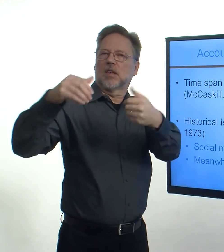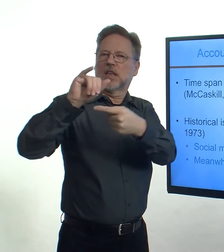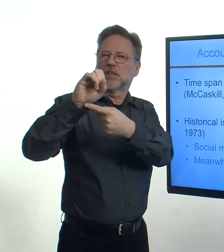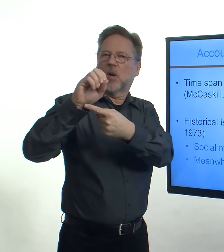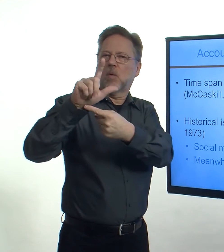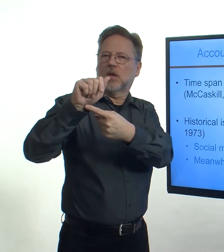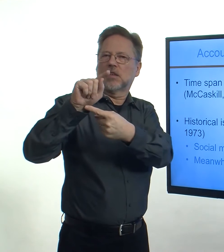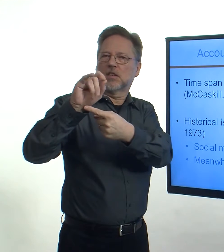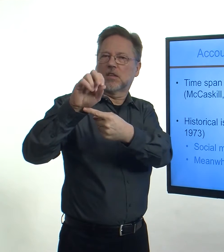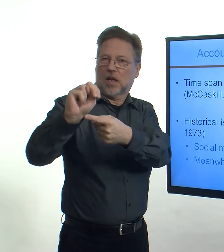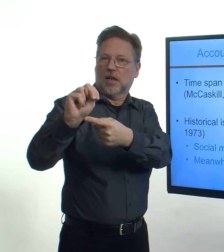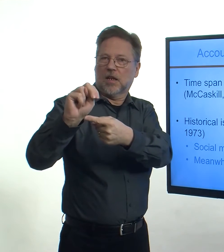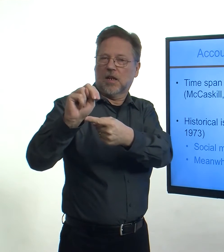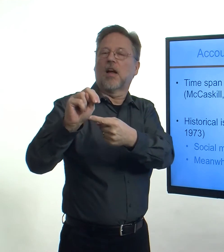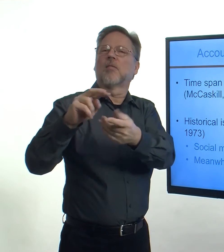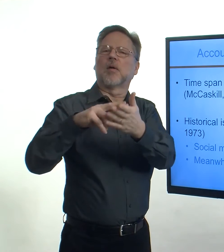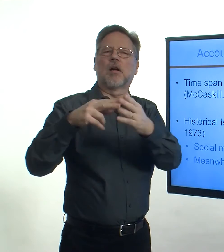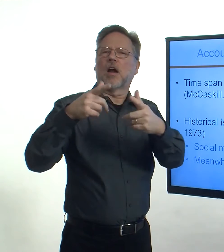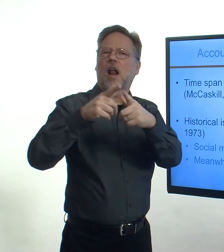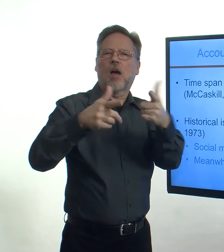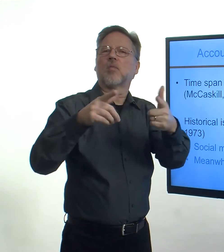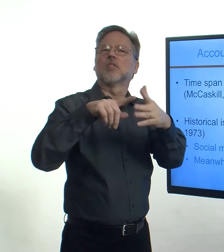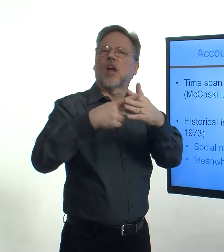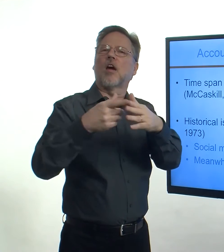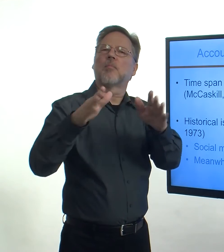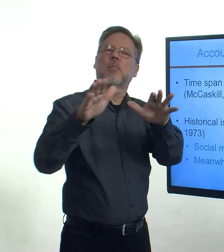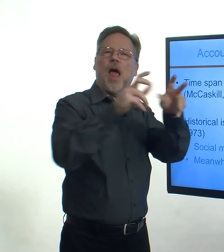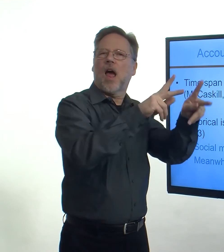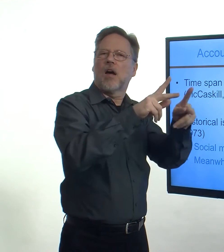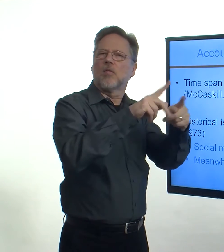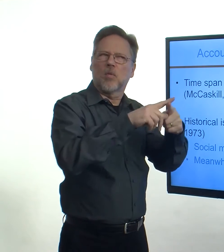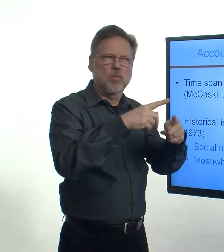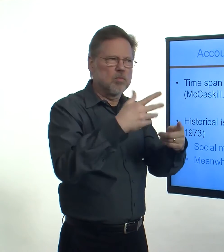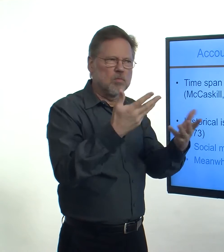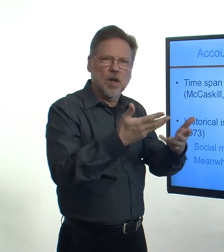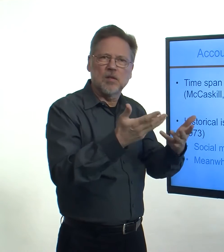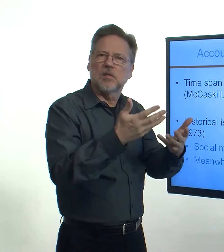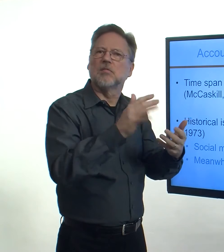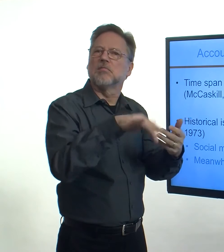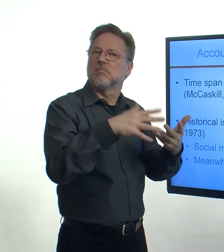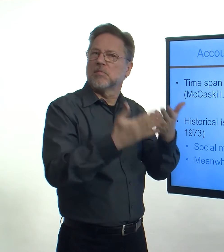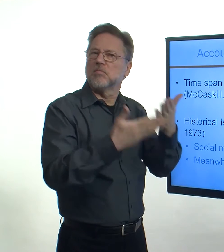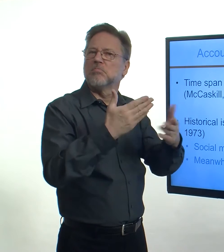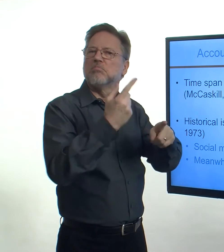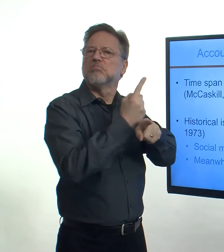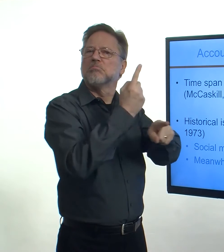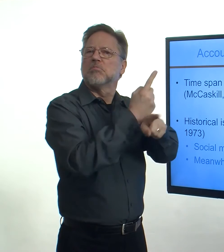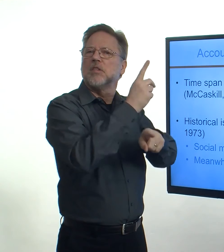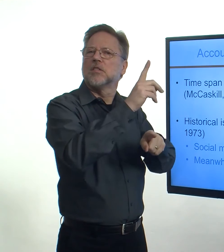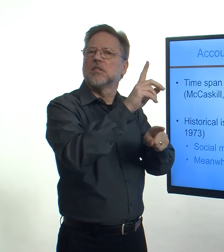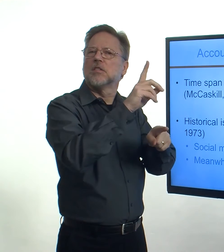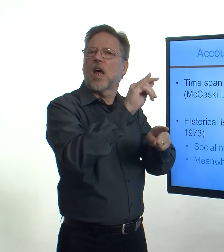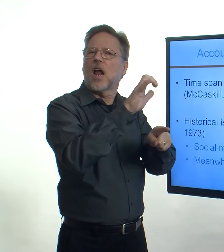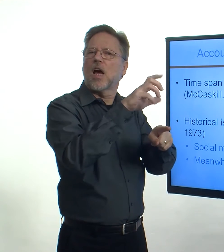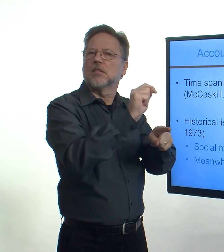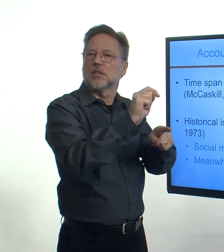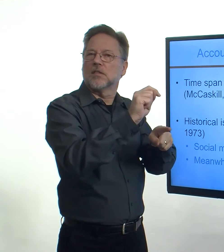there's less isolation. That means that the language is starting to revert back to something, perhaps a